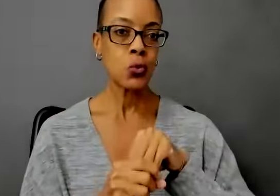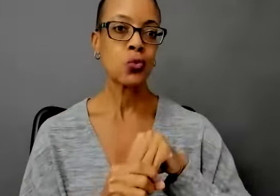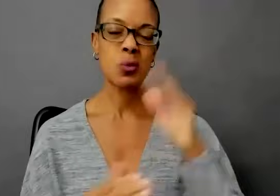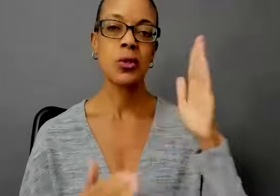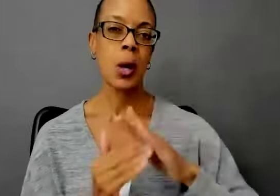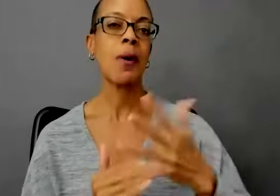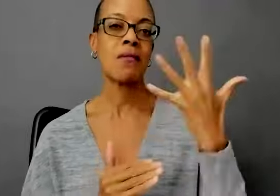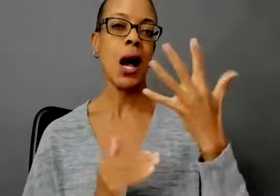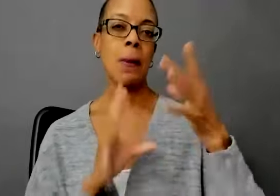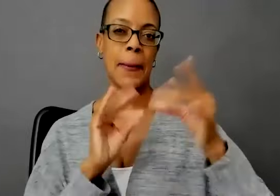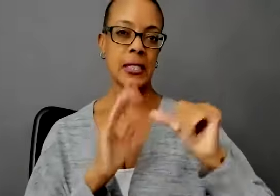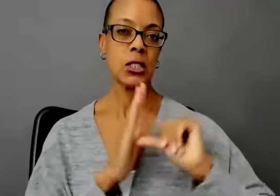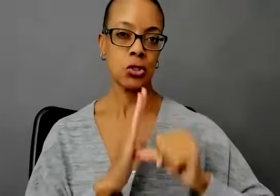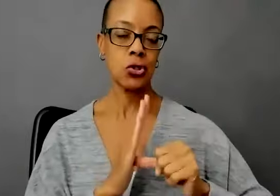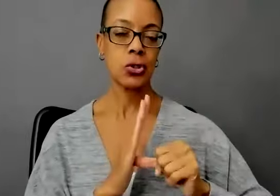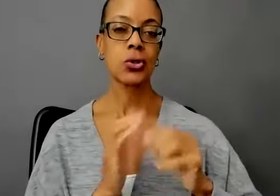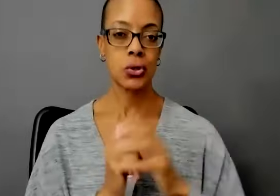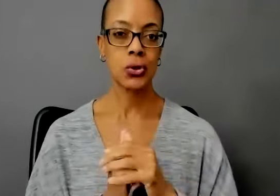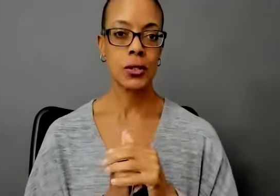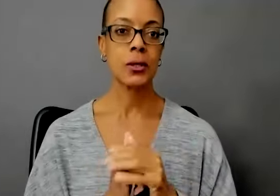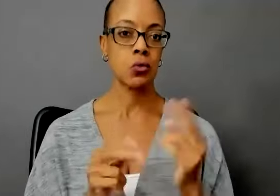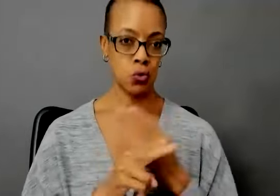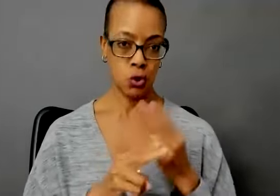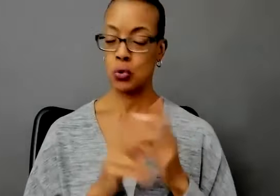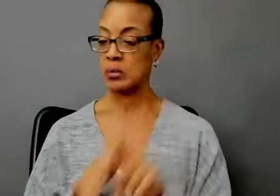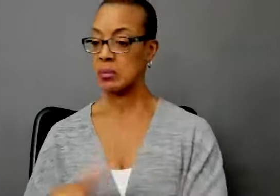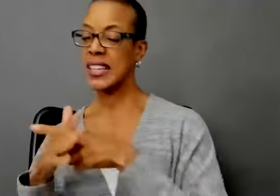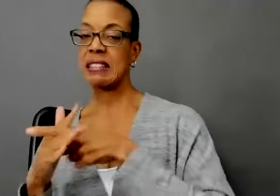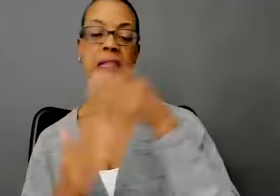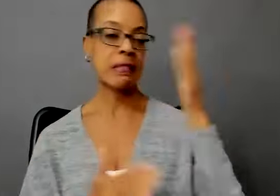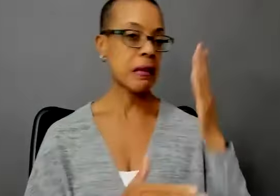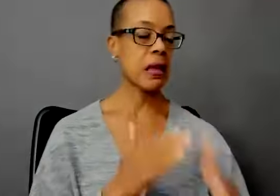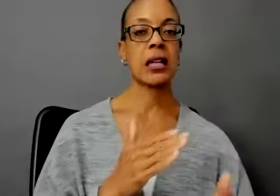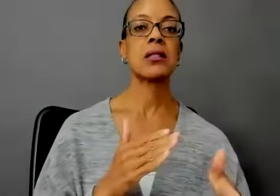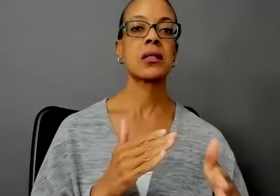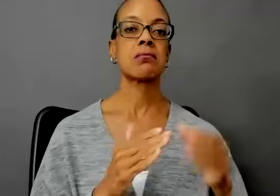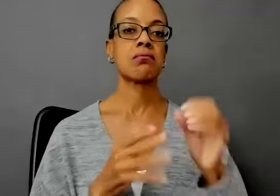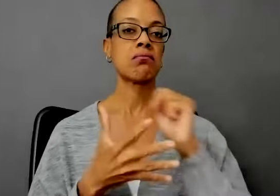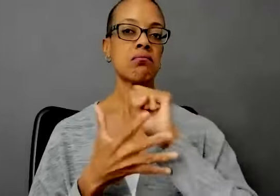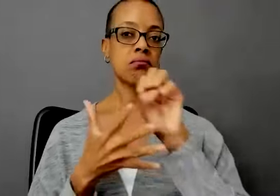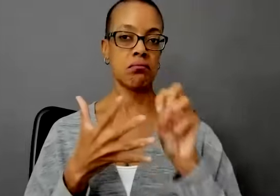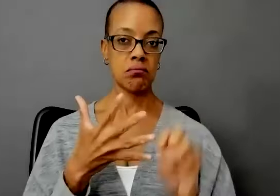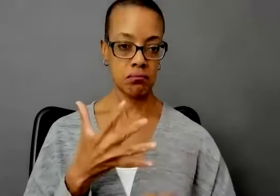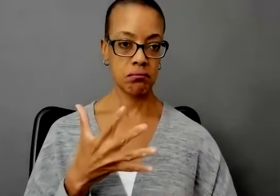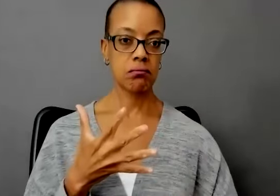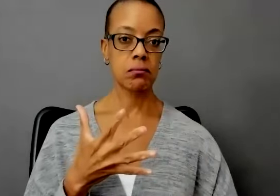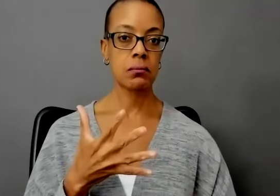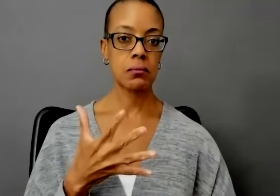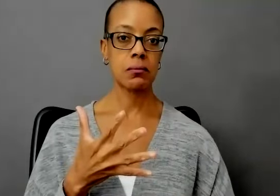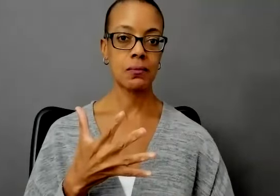messages that we used from the beginning to the end that had to slightly be amended and evolved